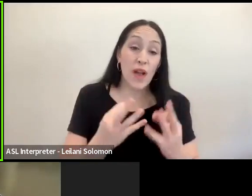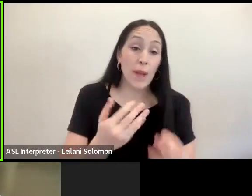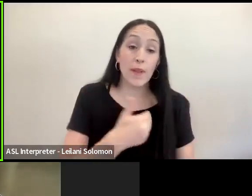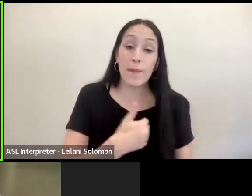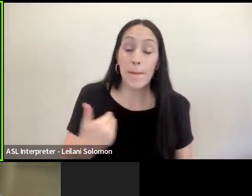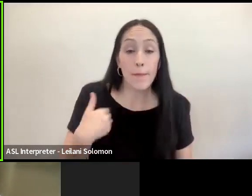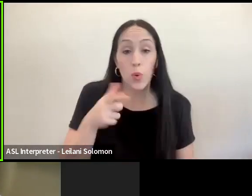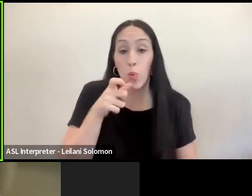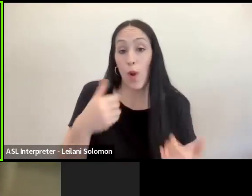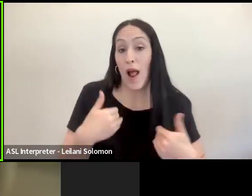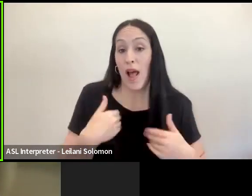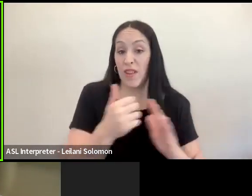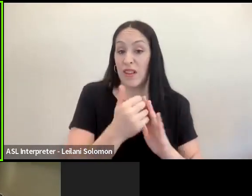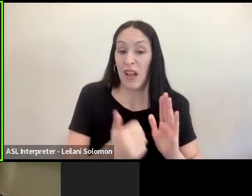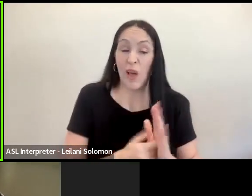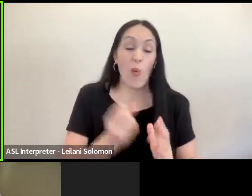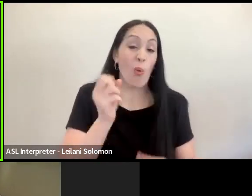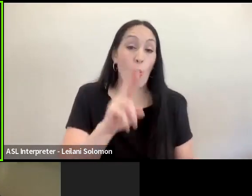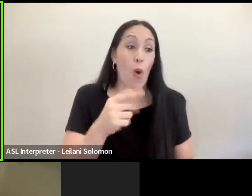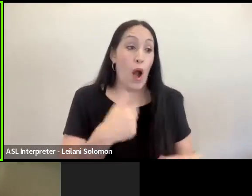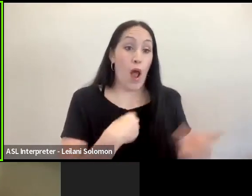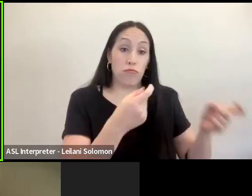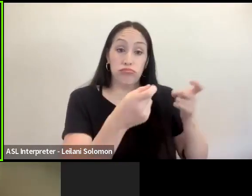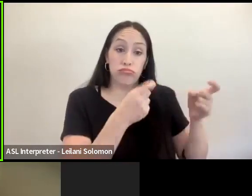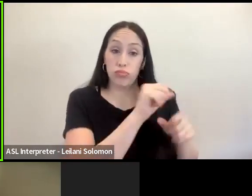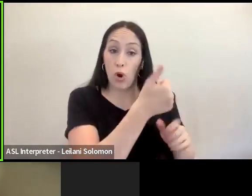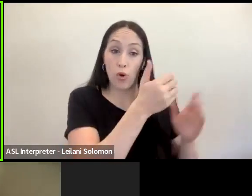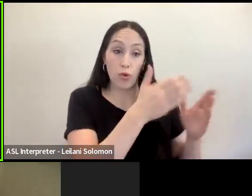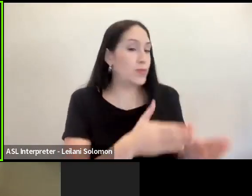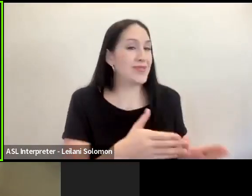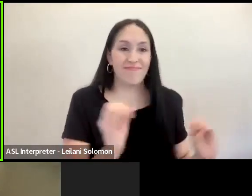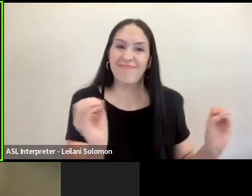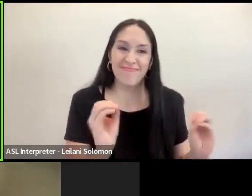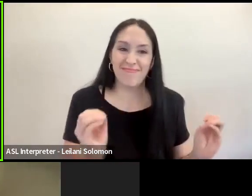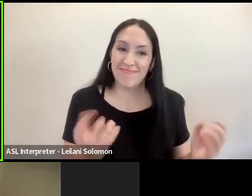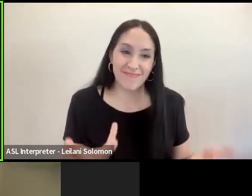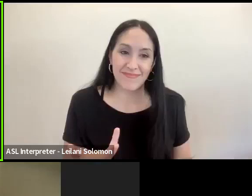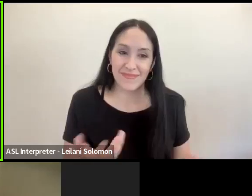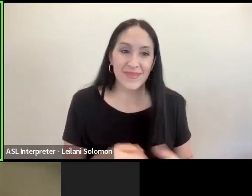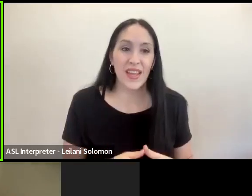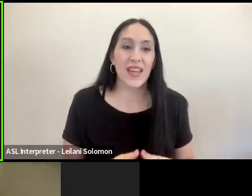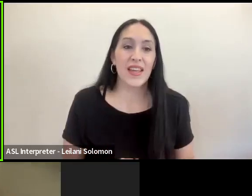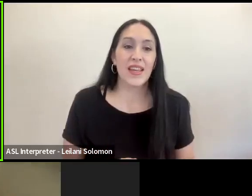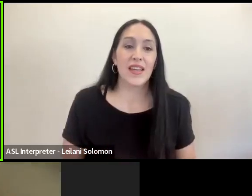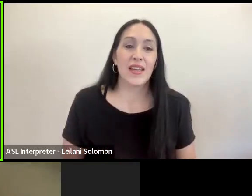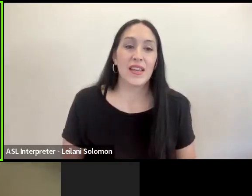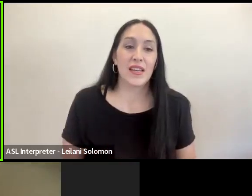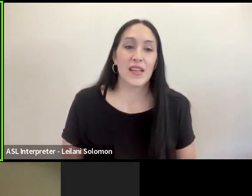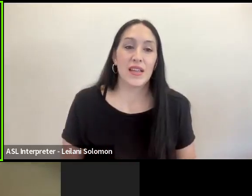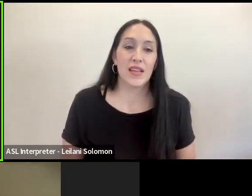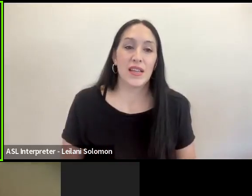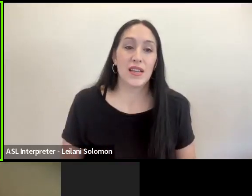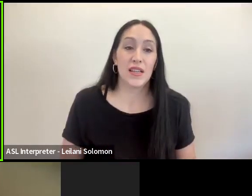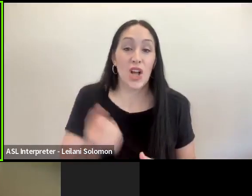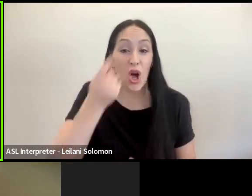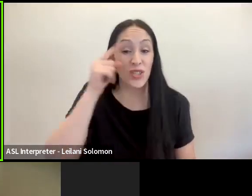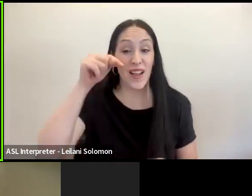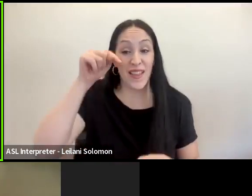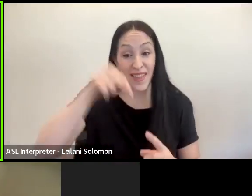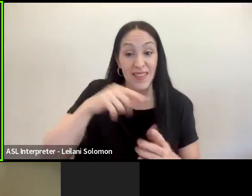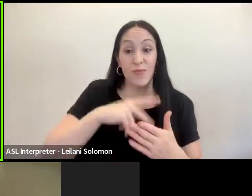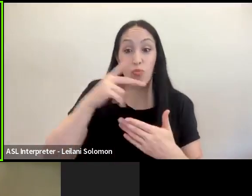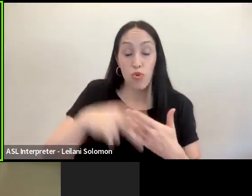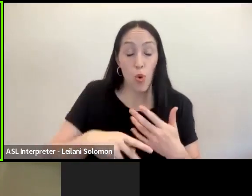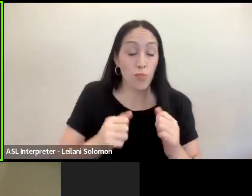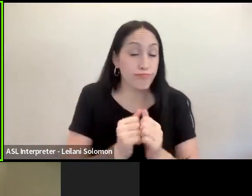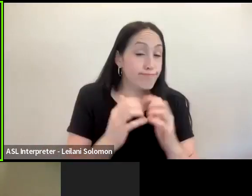anybody's behalf. And I remember specifically, how this program started with a group of parents that were saying, we need a way